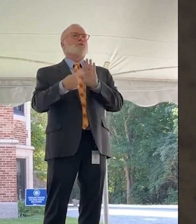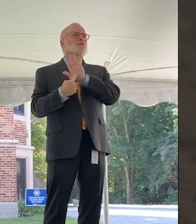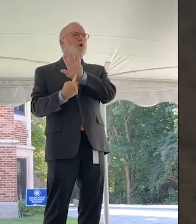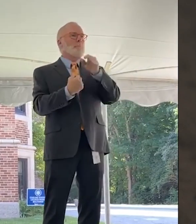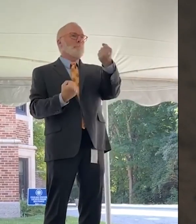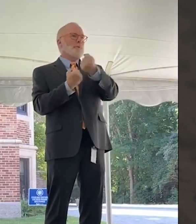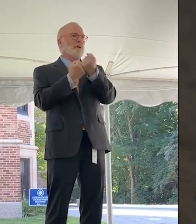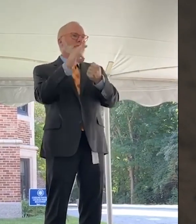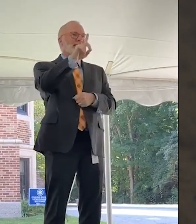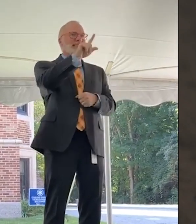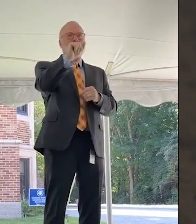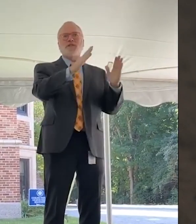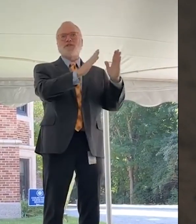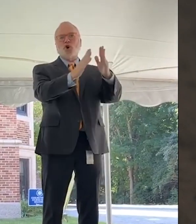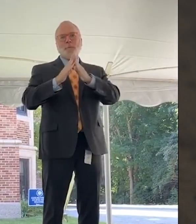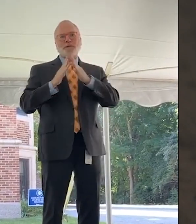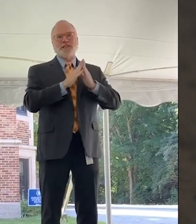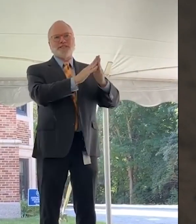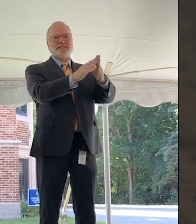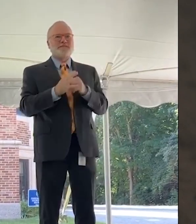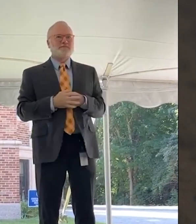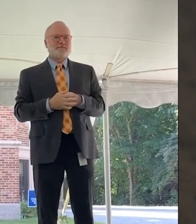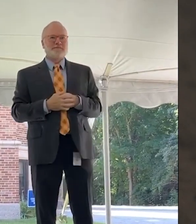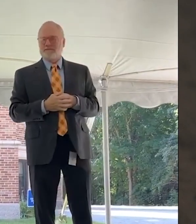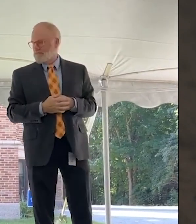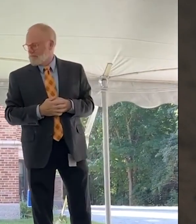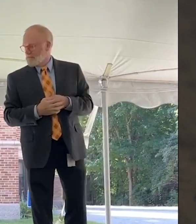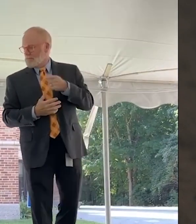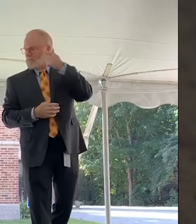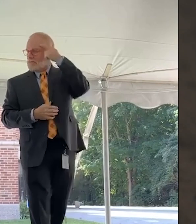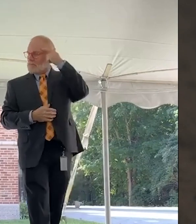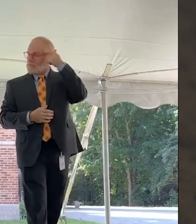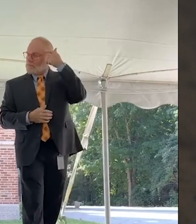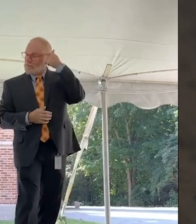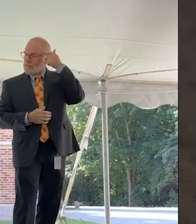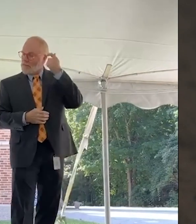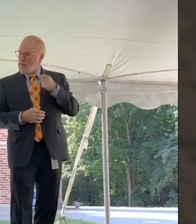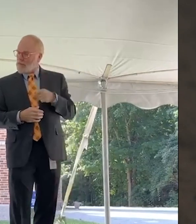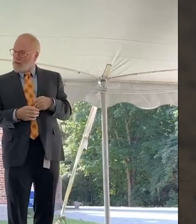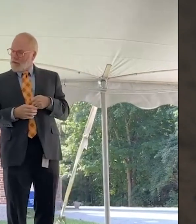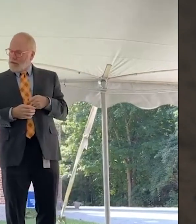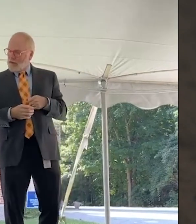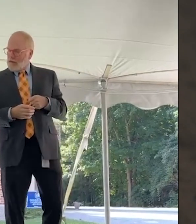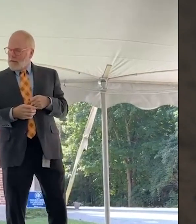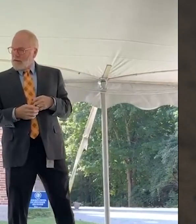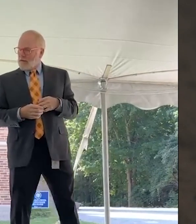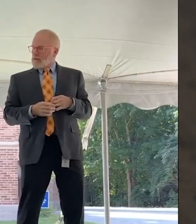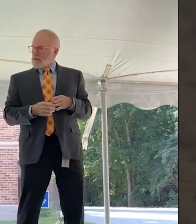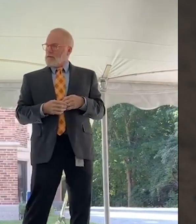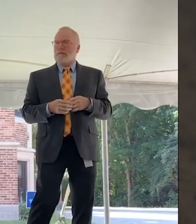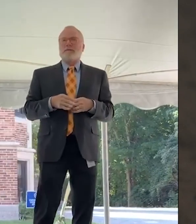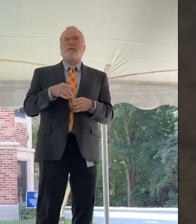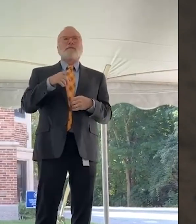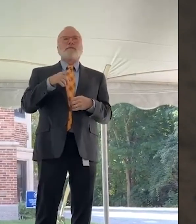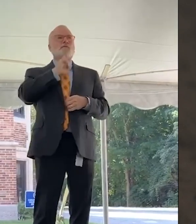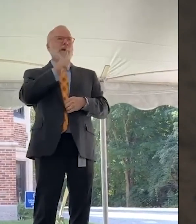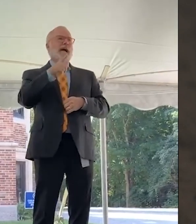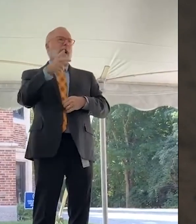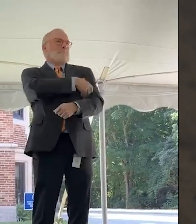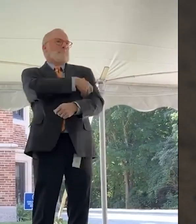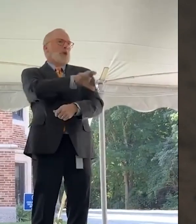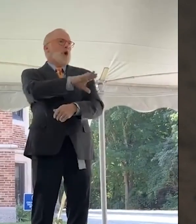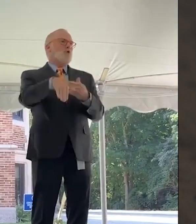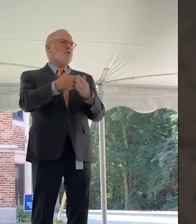would have never happened. The support that they're showing to the disabled community through this is